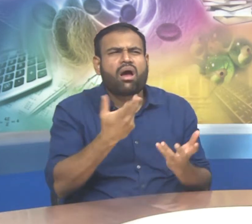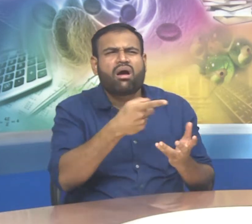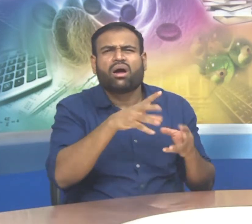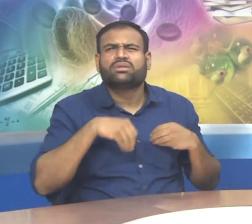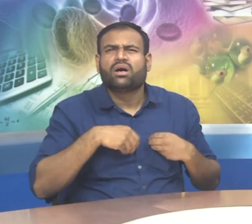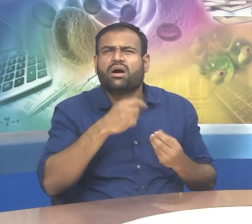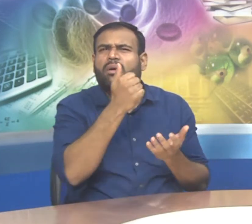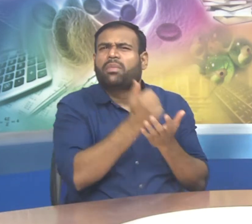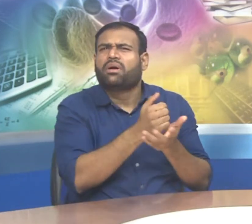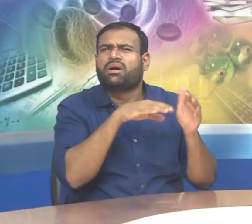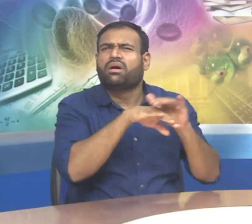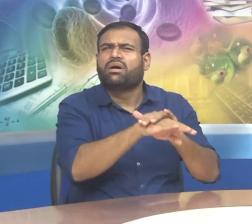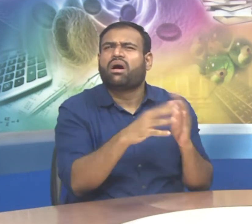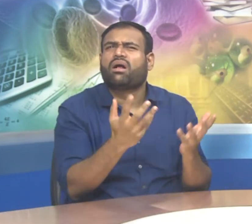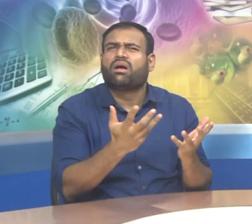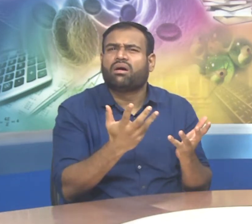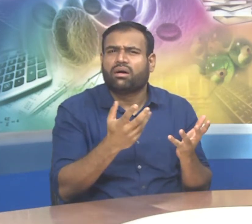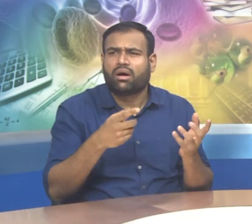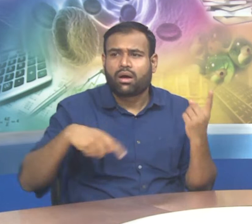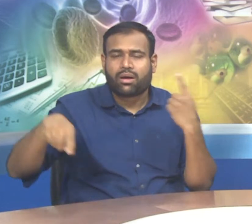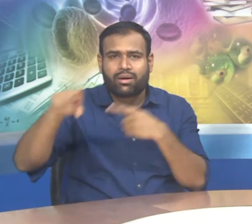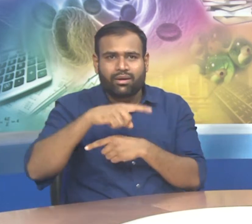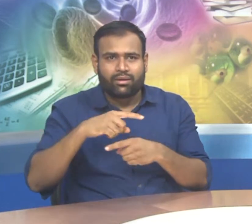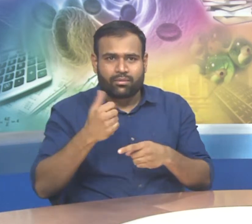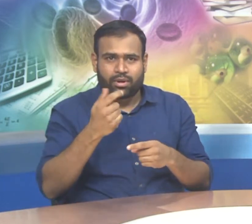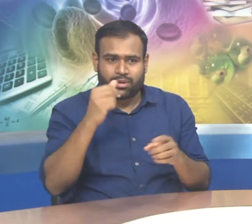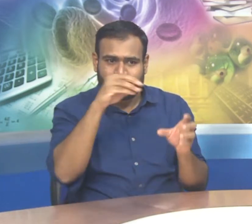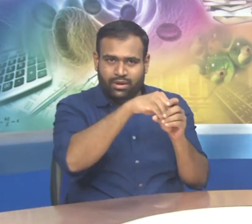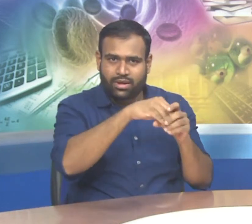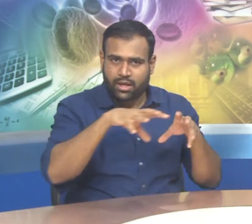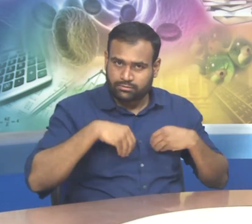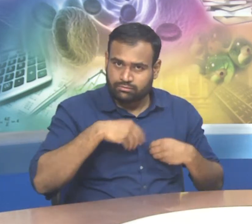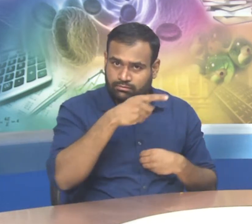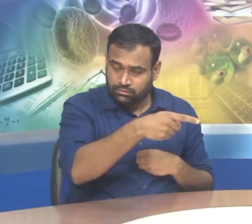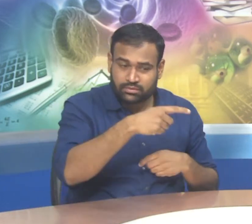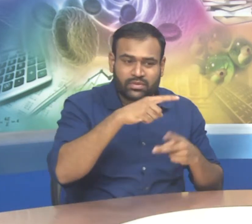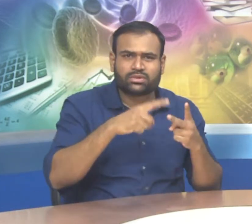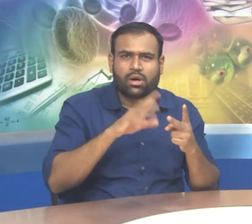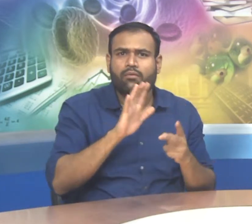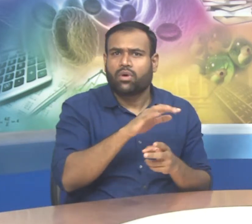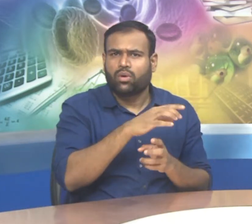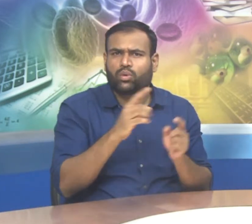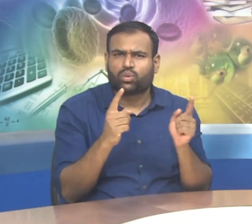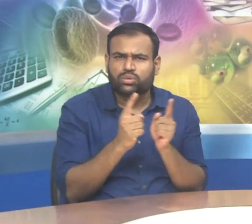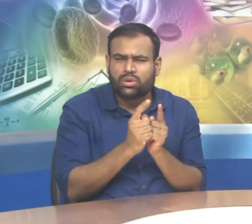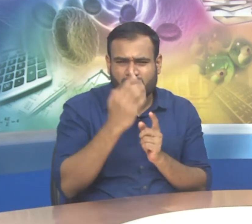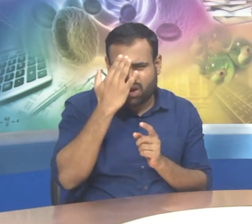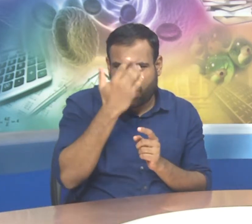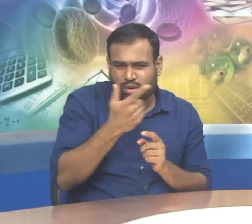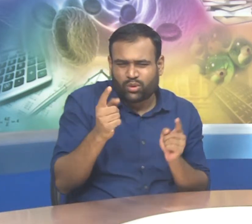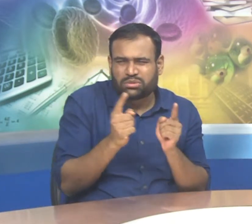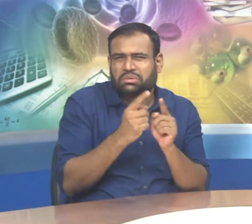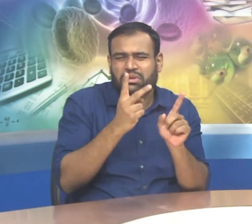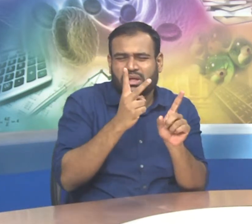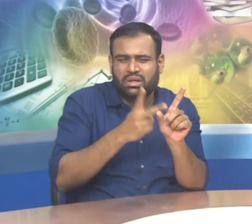Commercial banks are banking institutions that accept deposits and grant short-term